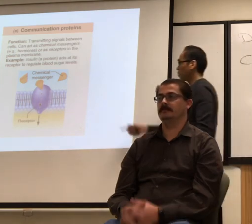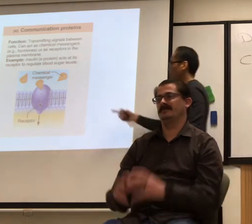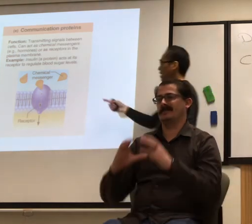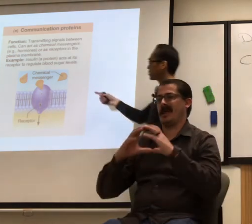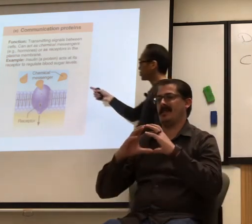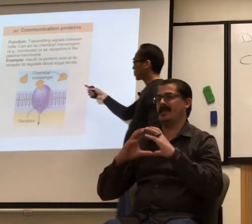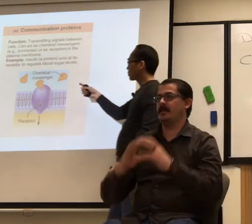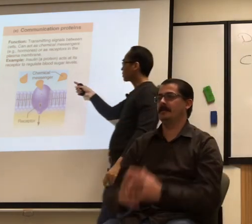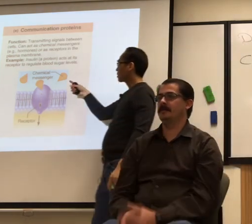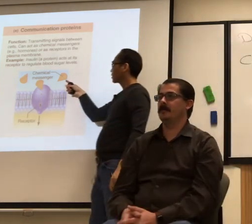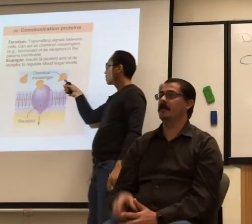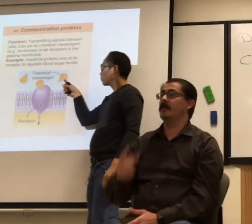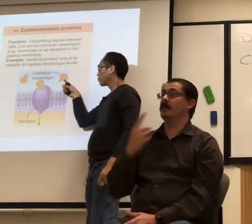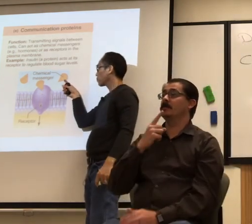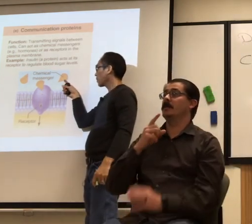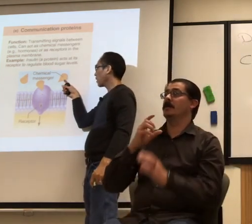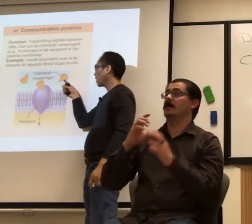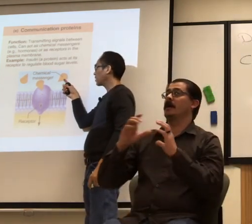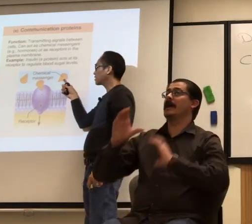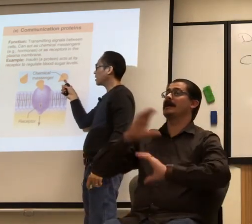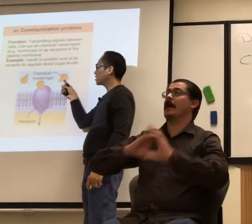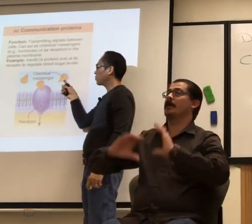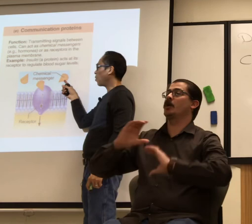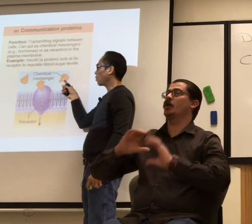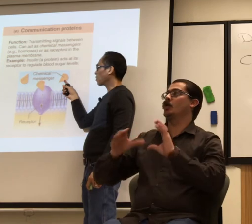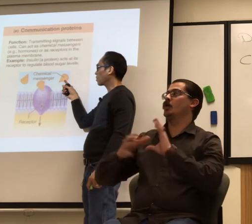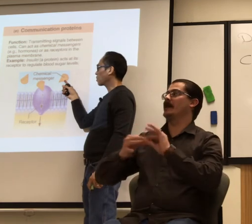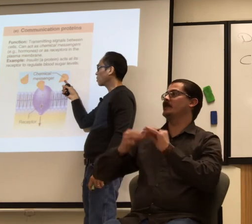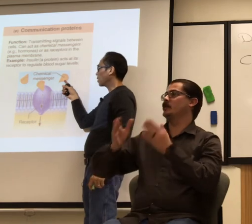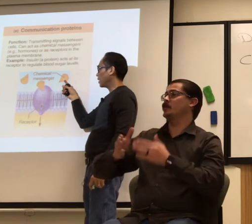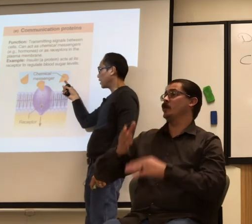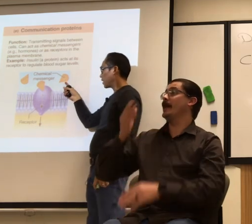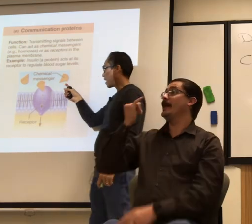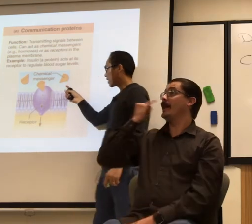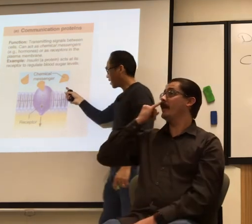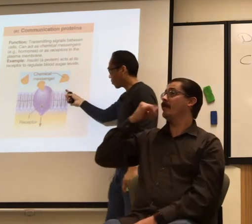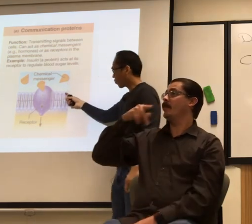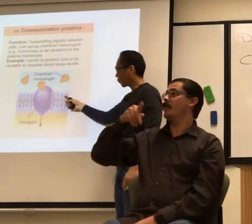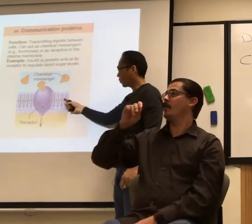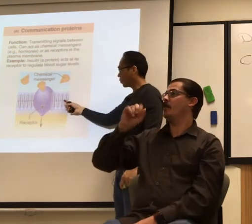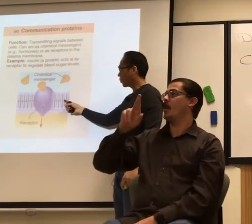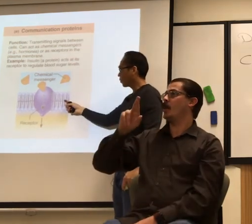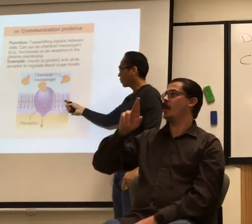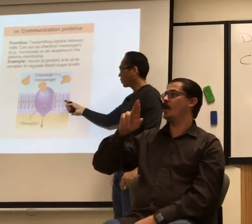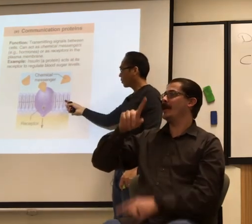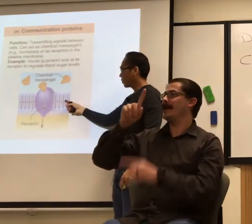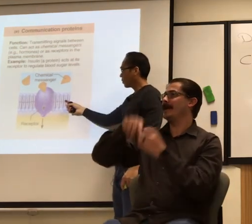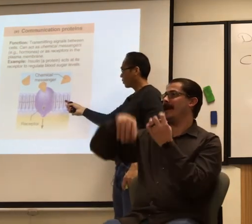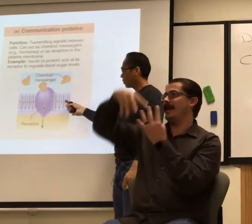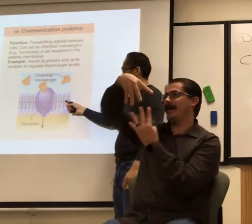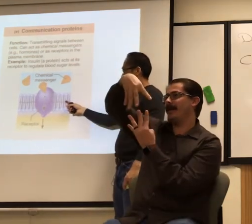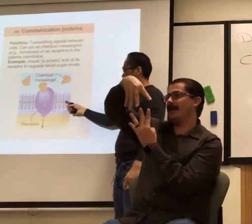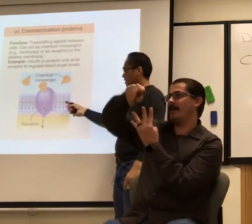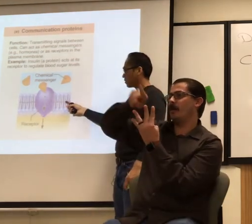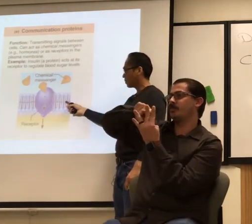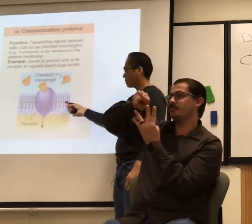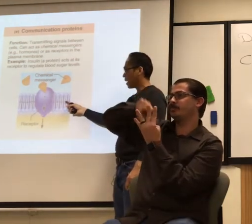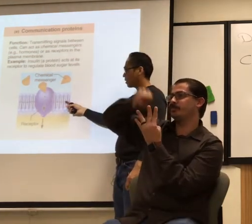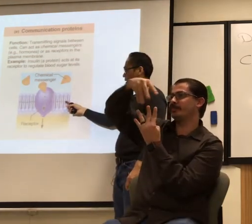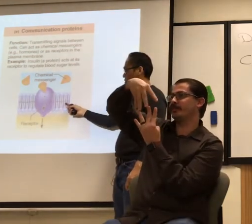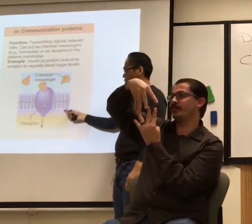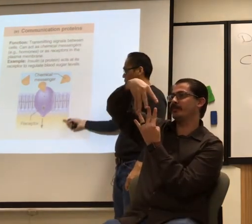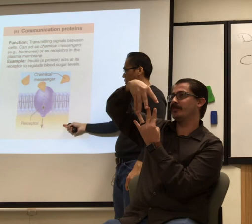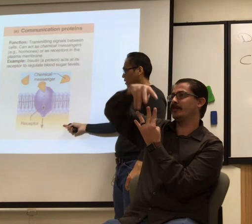There's a chemical messenger. Let's say it's polar. It can't get through the